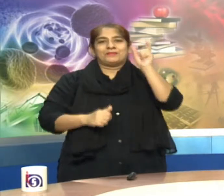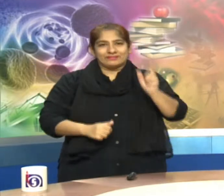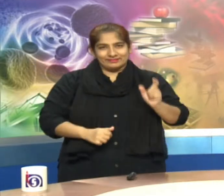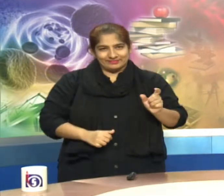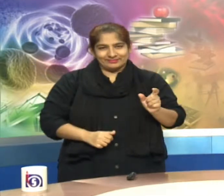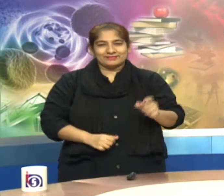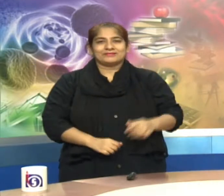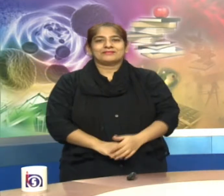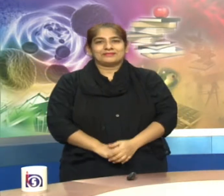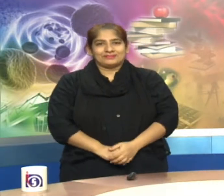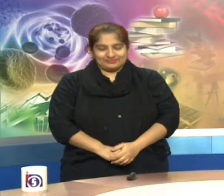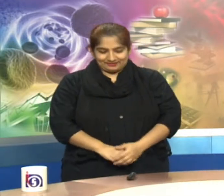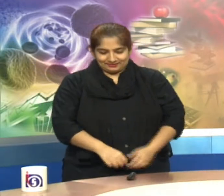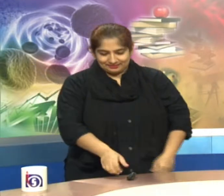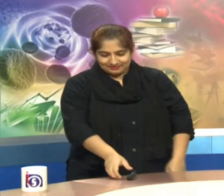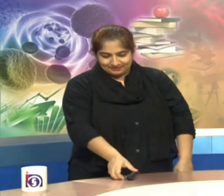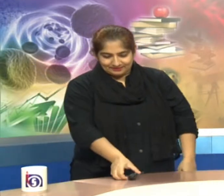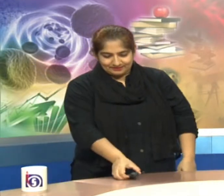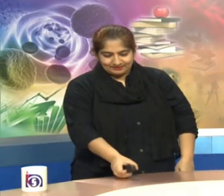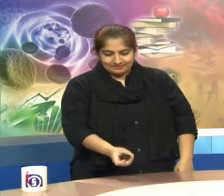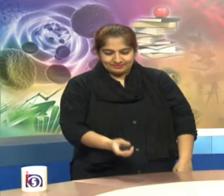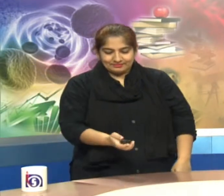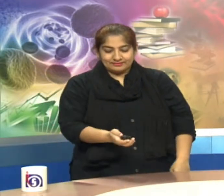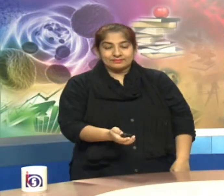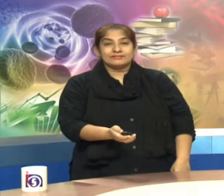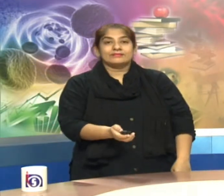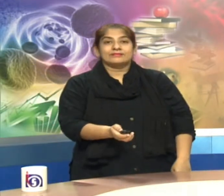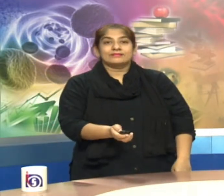read the lesson and understand all the terms.